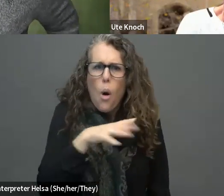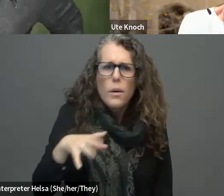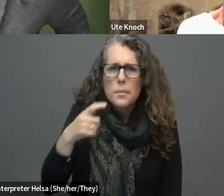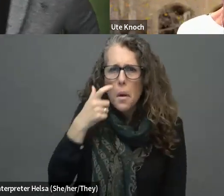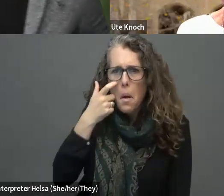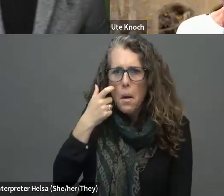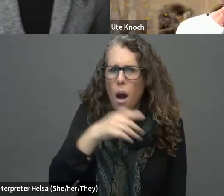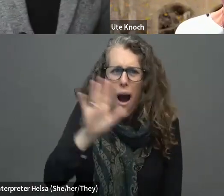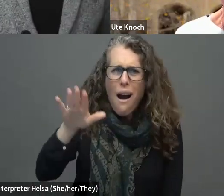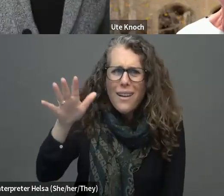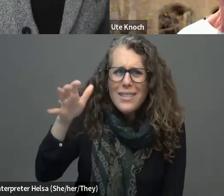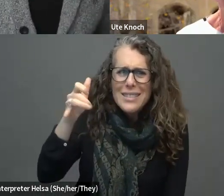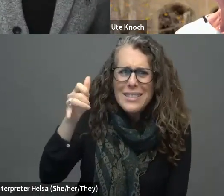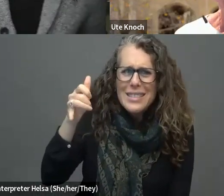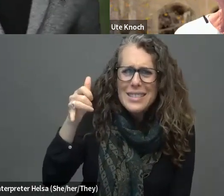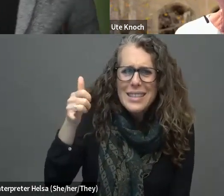look at.